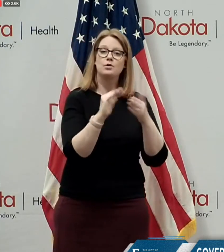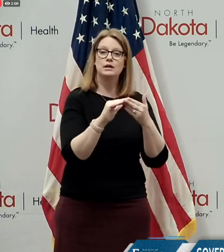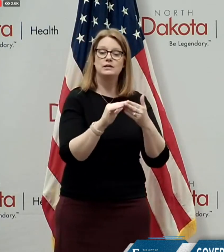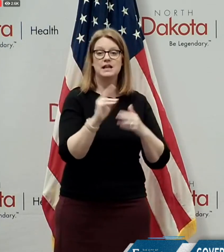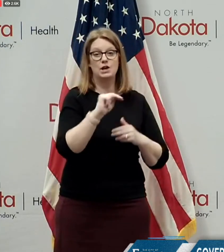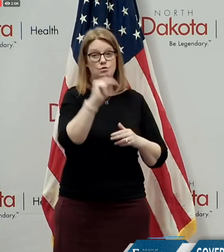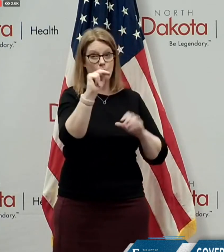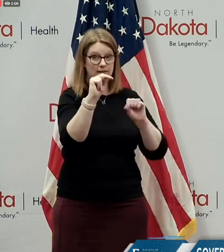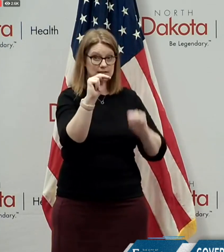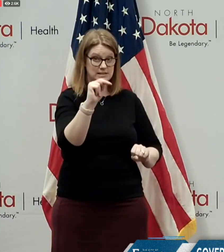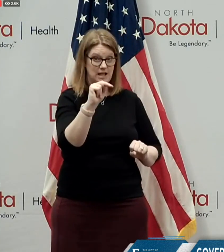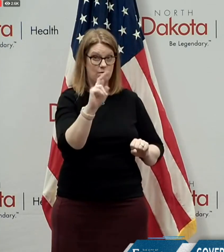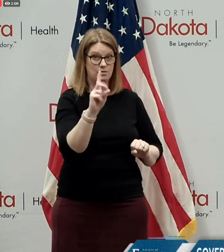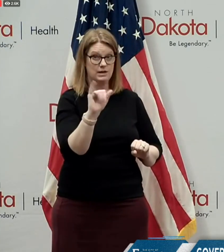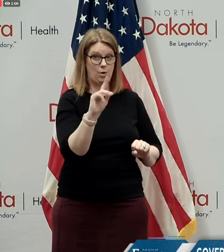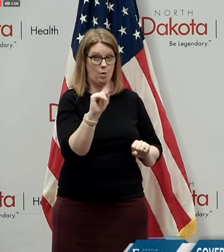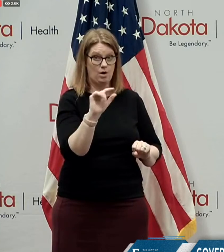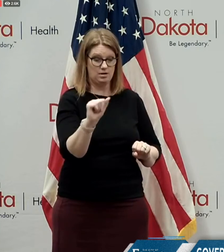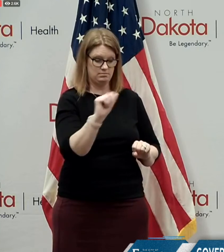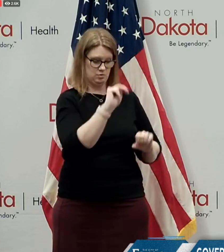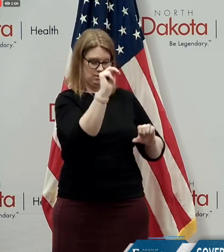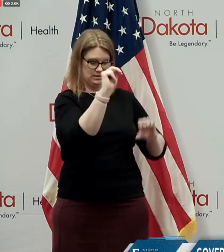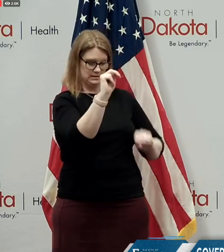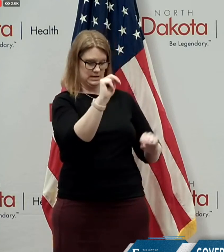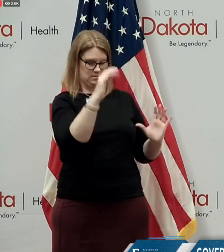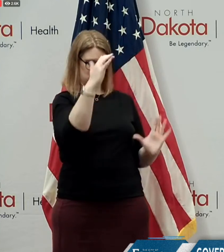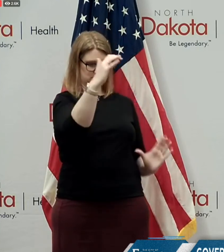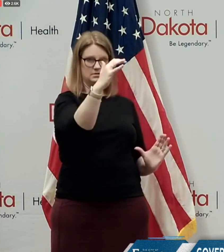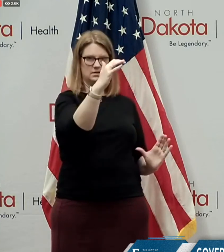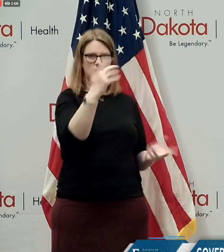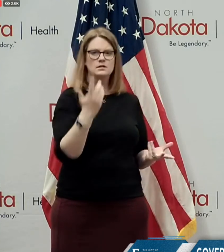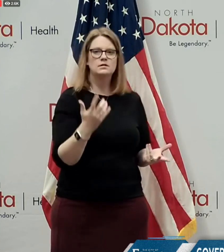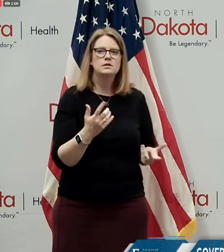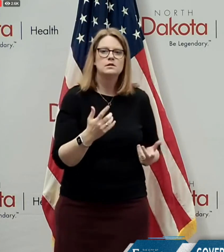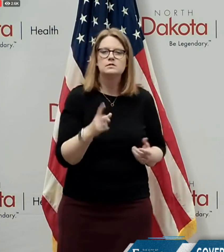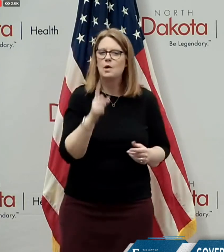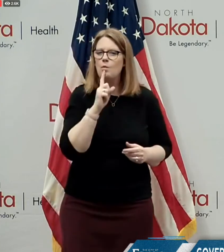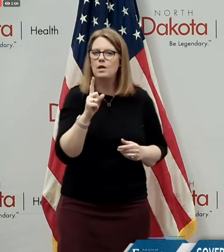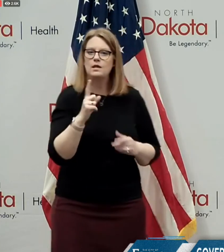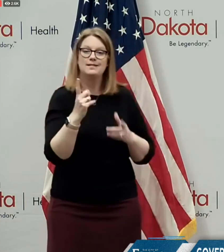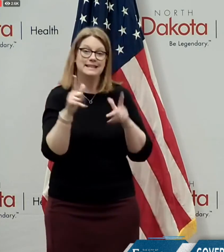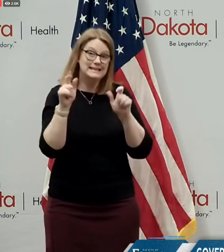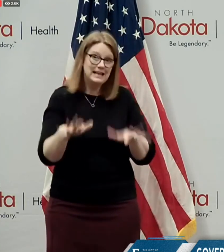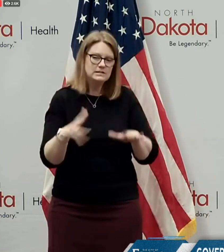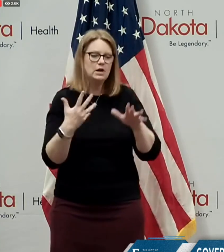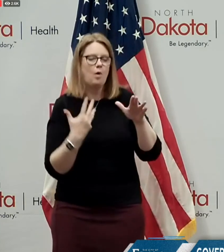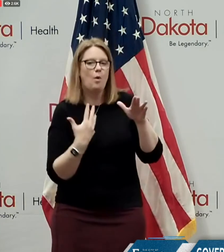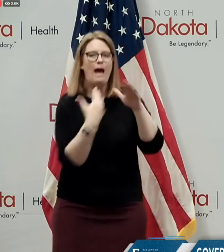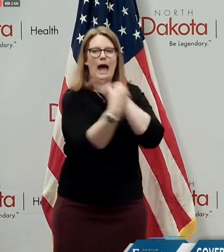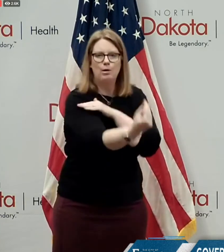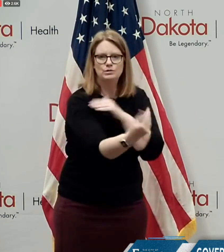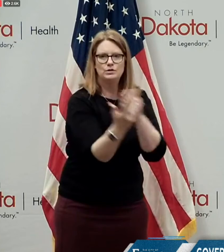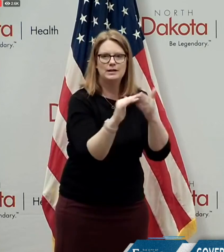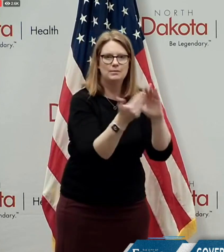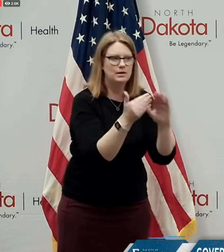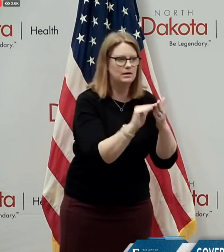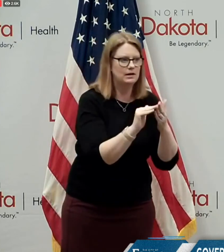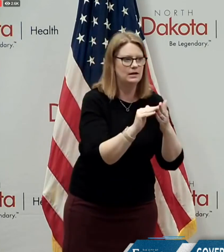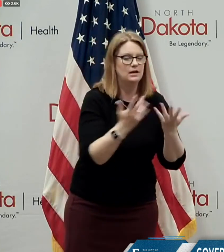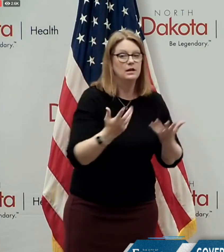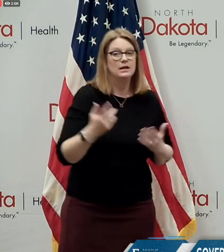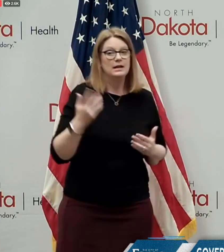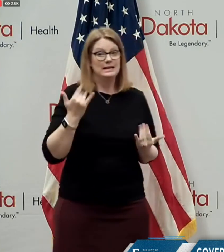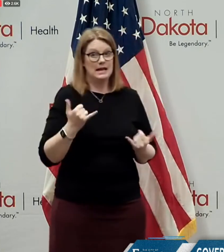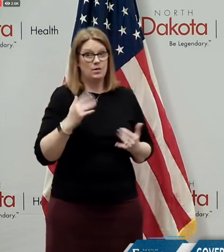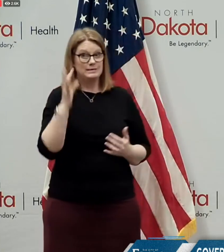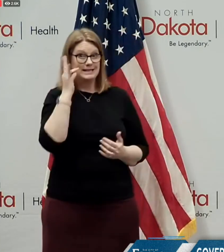North and South Dakota, and what we wanted to do is be able to take this testing out to our people. And what held us up as a